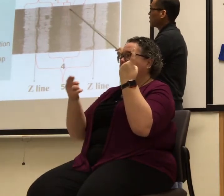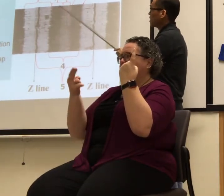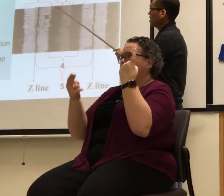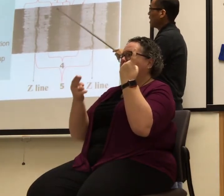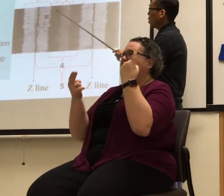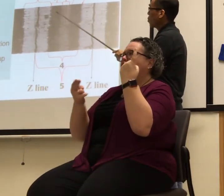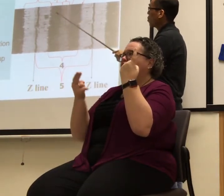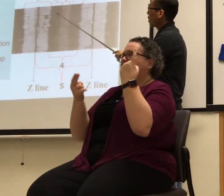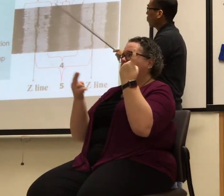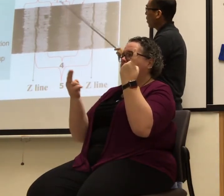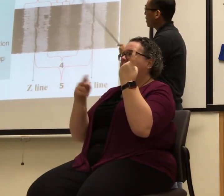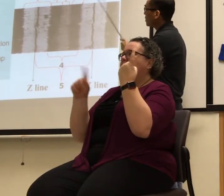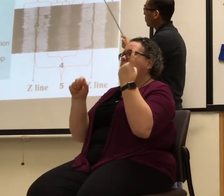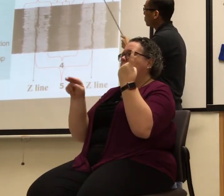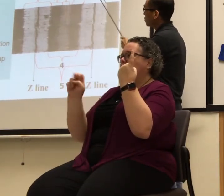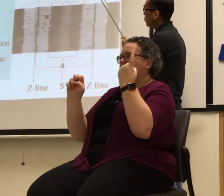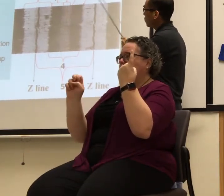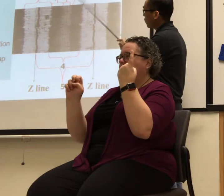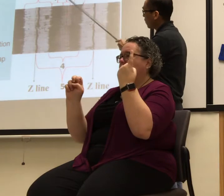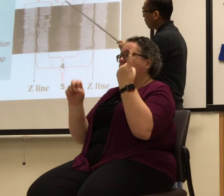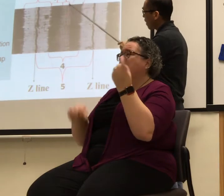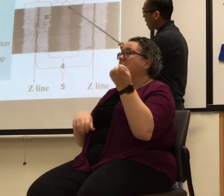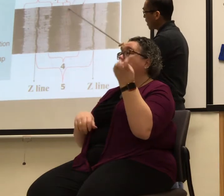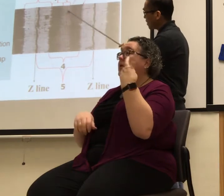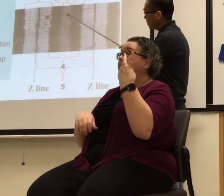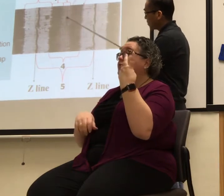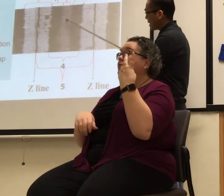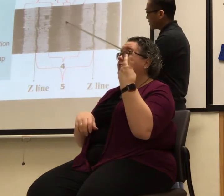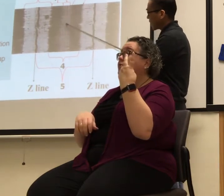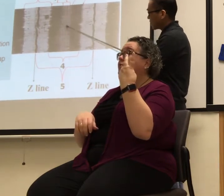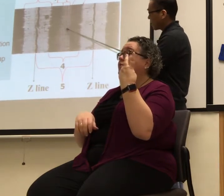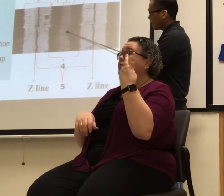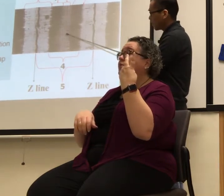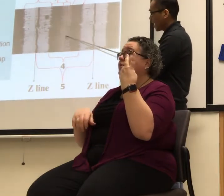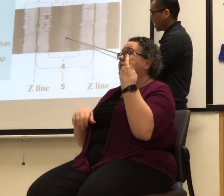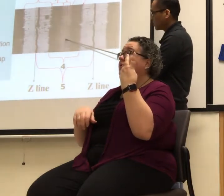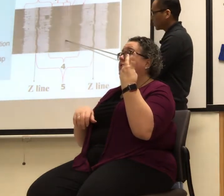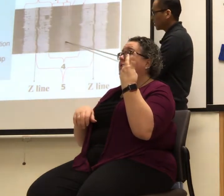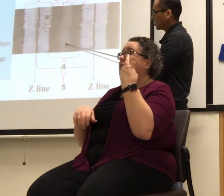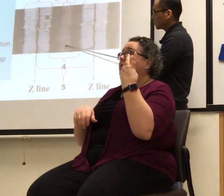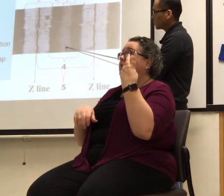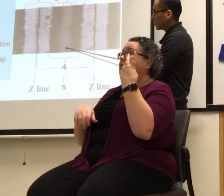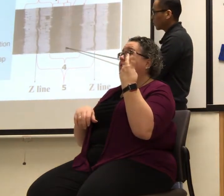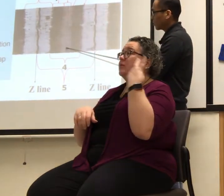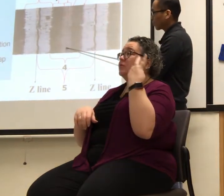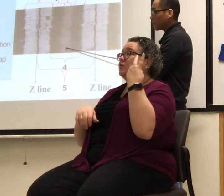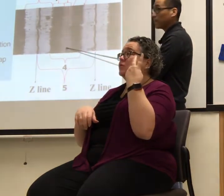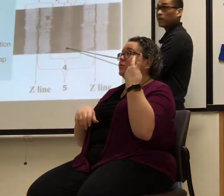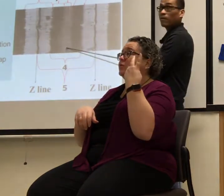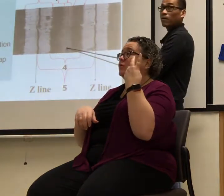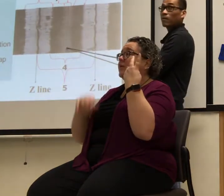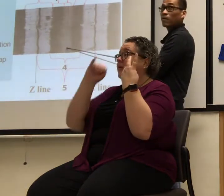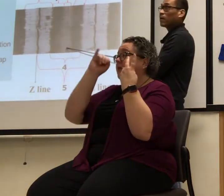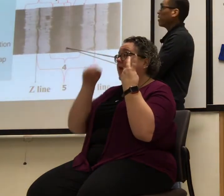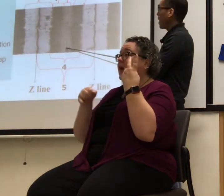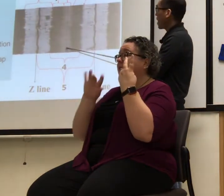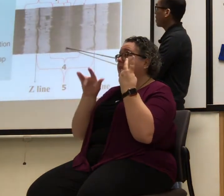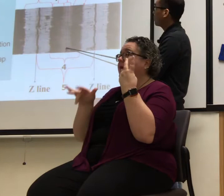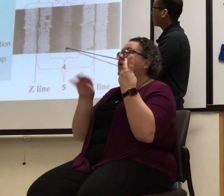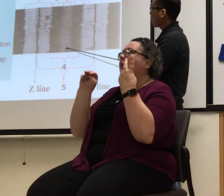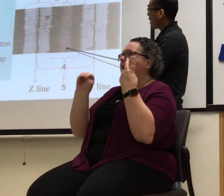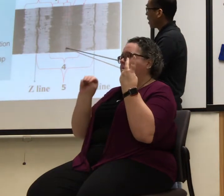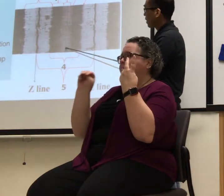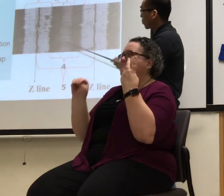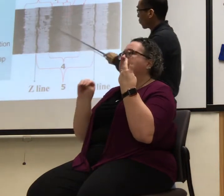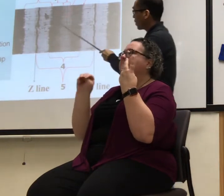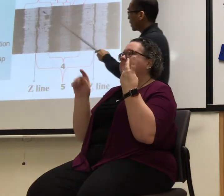H zone. And what is number 2? The line bisecting the H zone. Right in the middle.